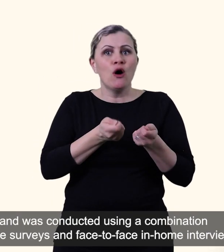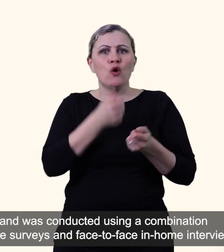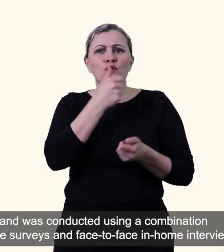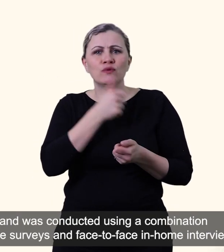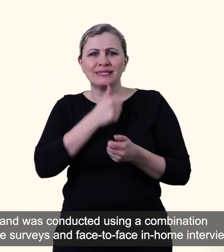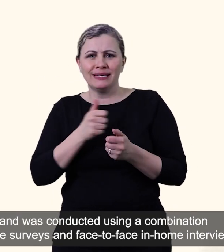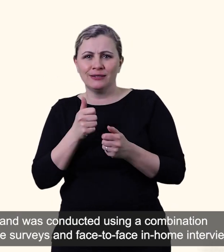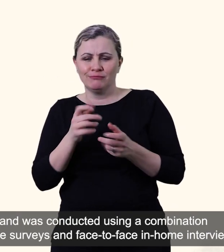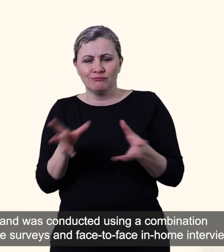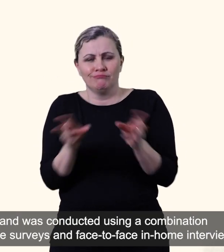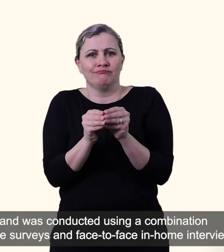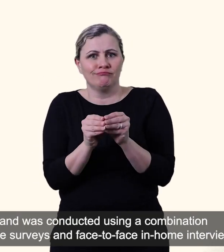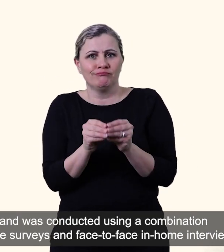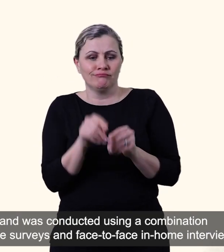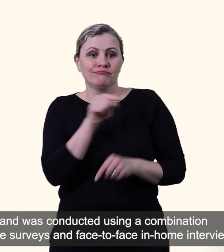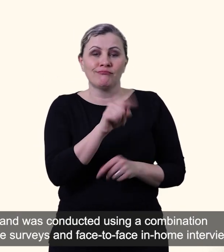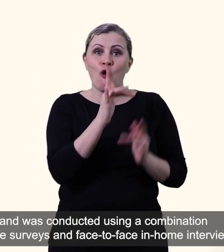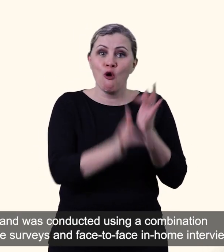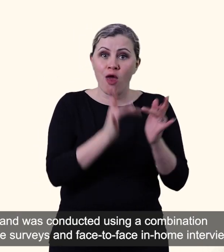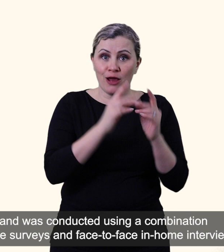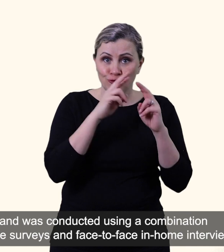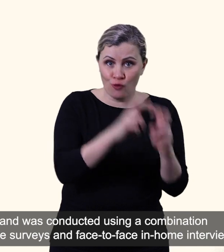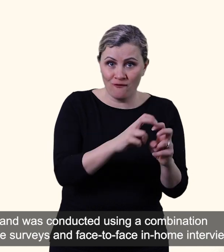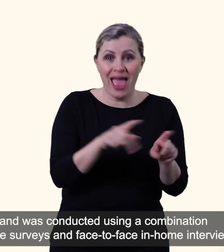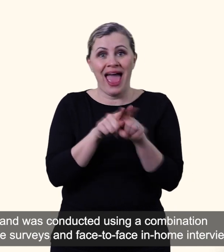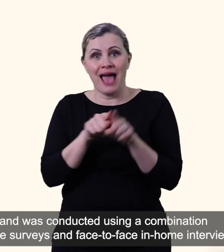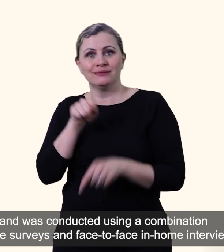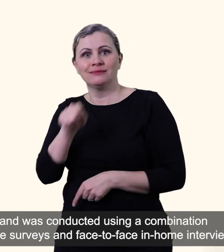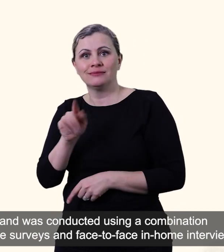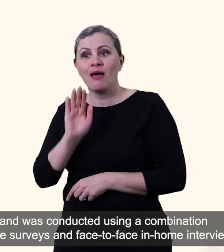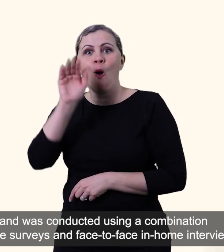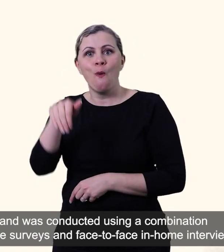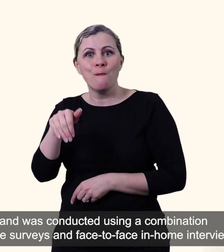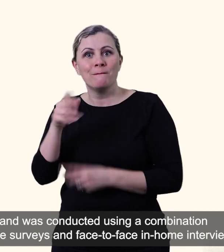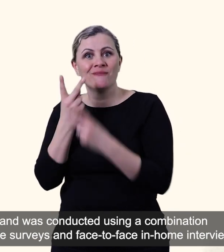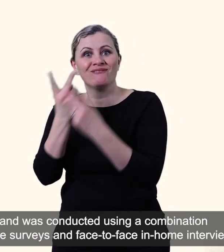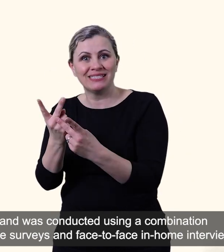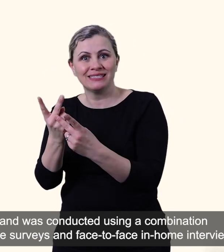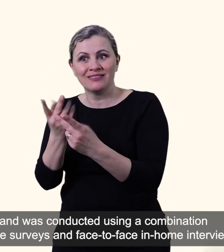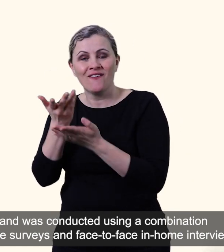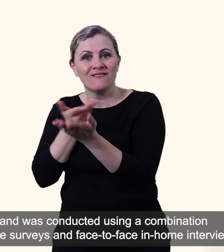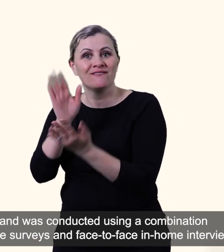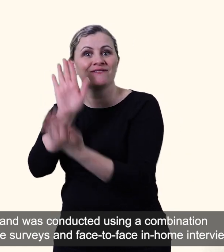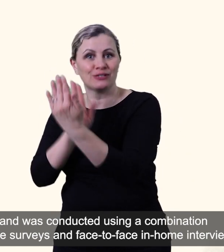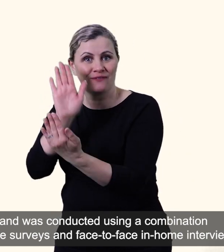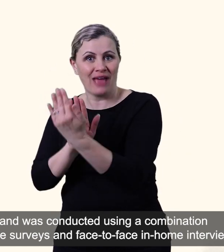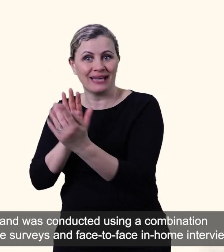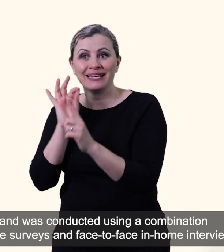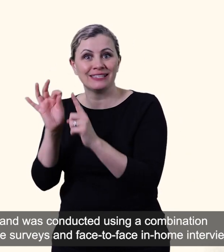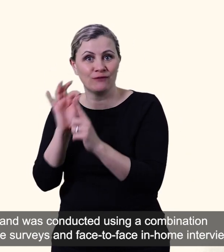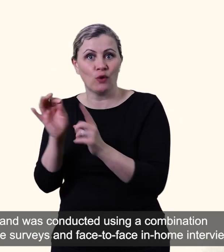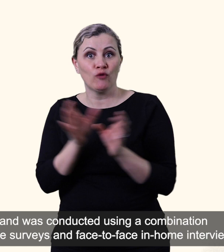and was conducted using a combination of online surveys and face-to-face in-home interviewing